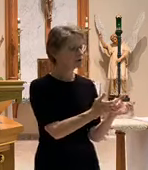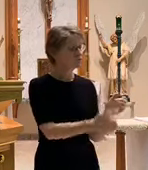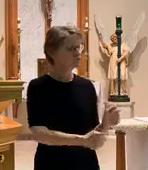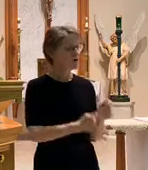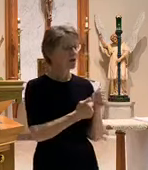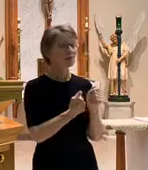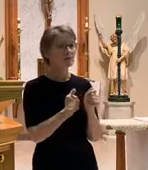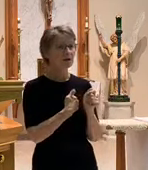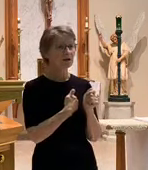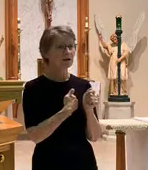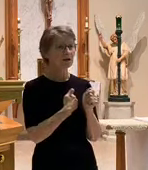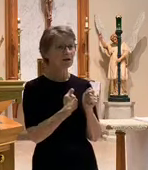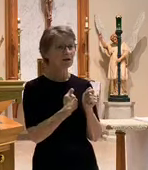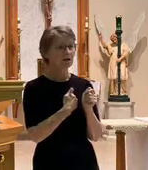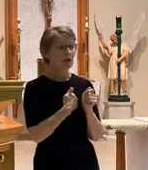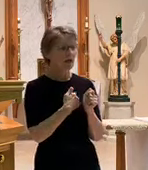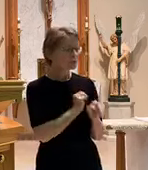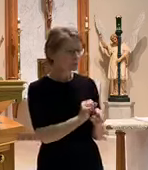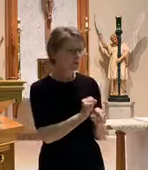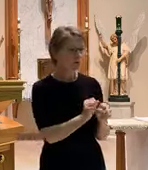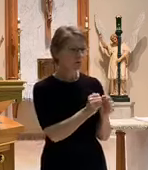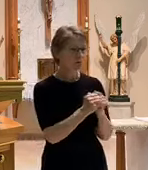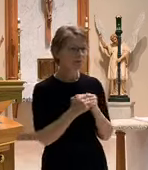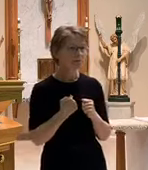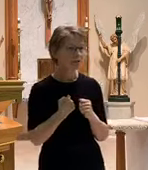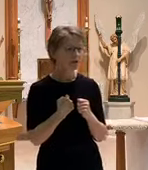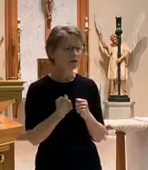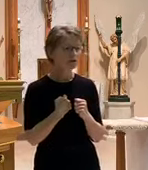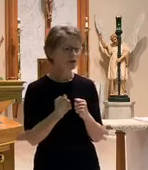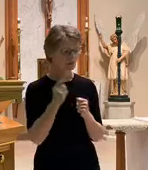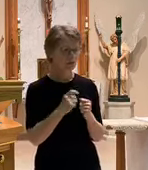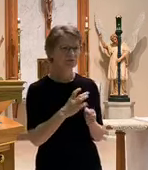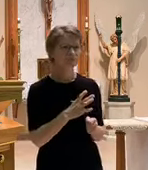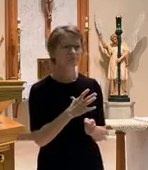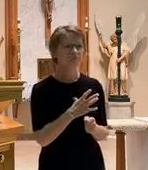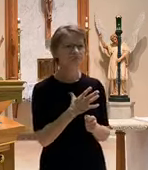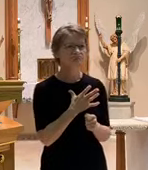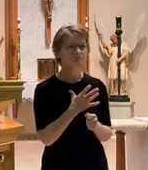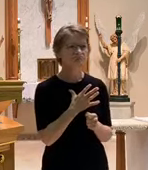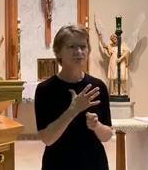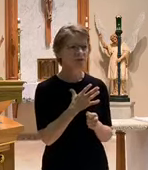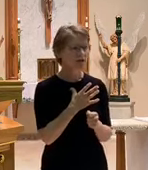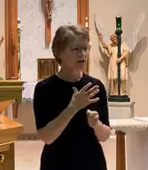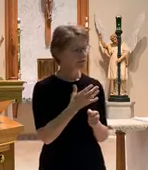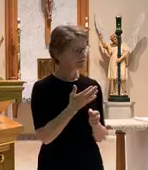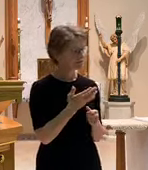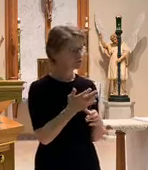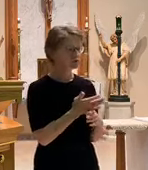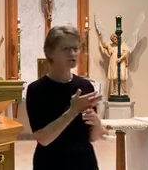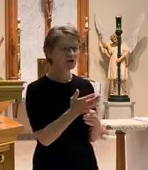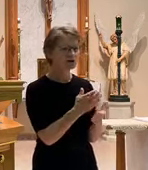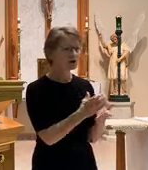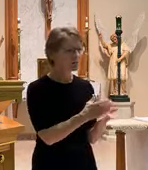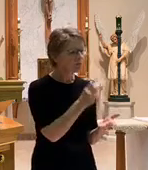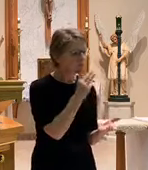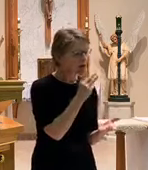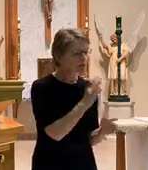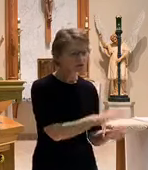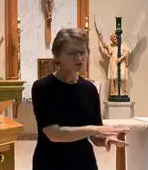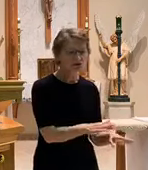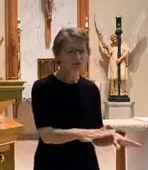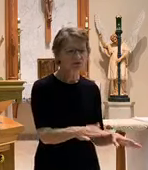Or whoever gives even a cup of cold water to this little one, because he is a disciple,